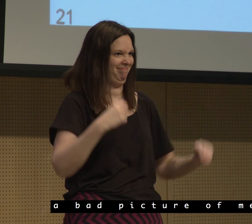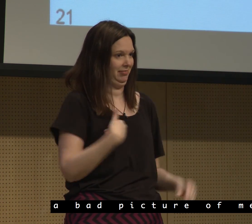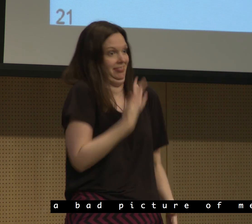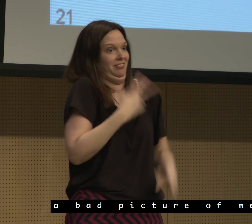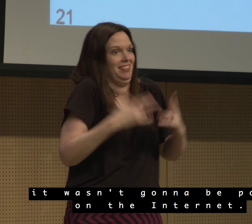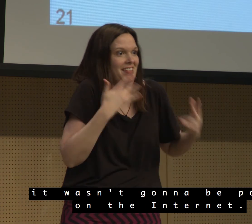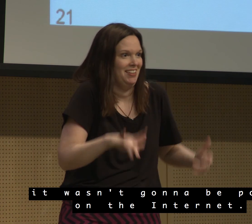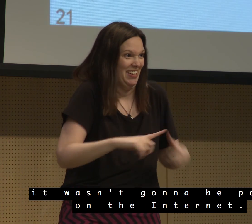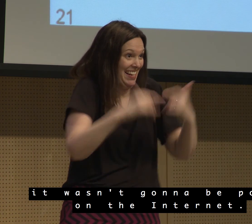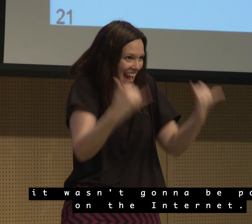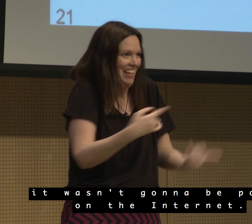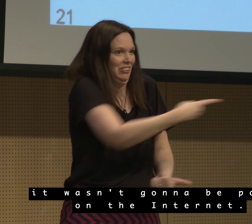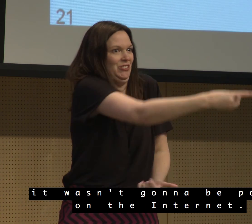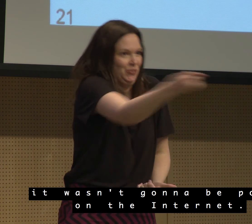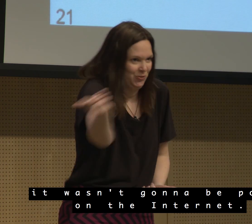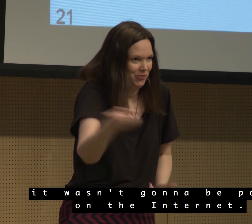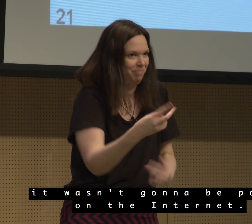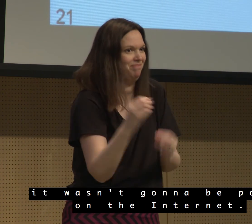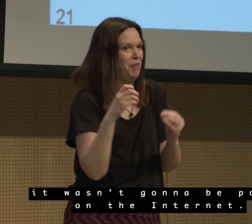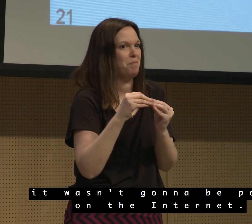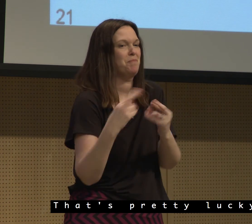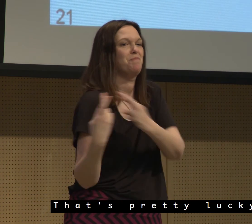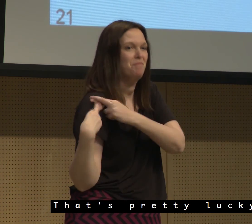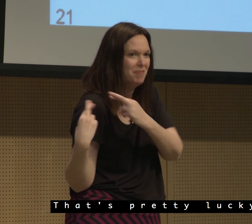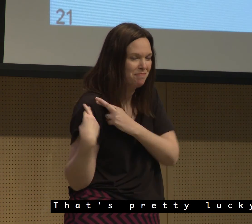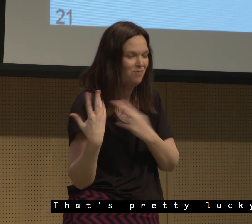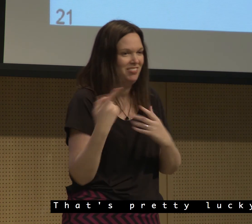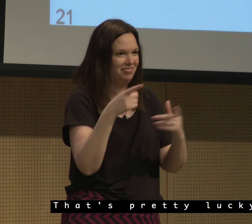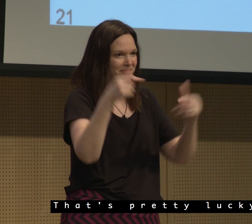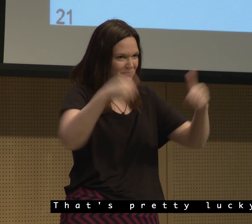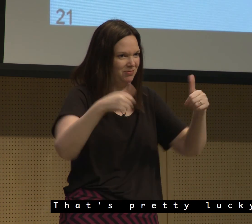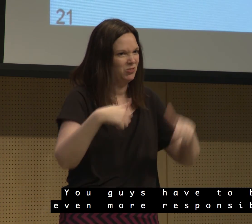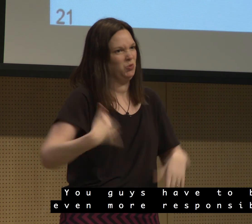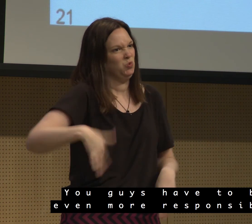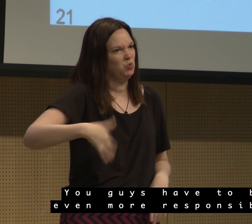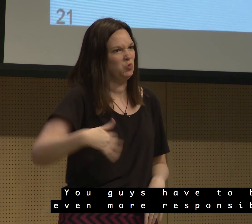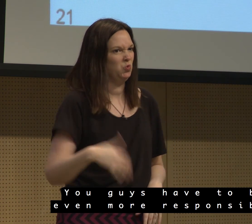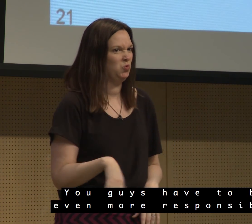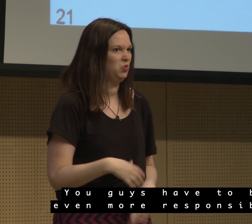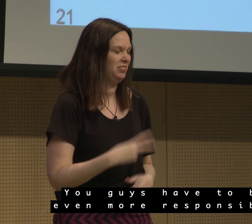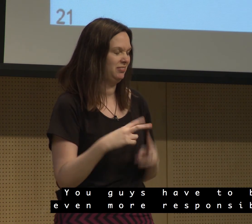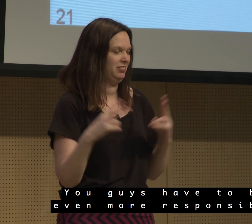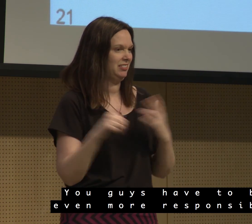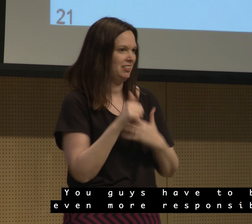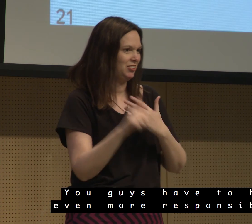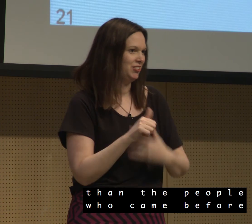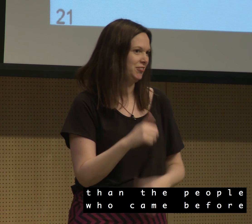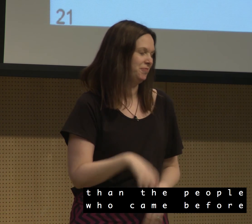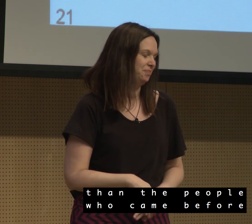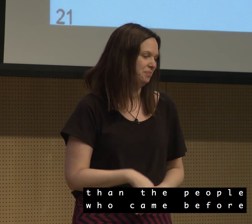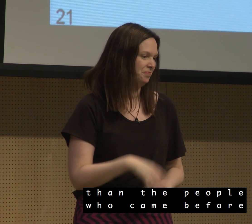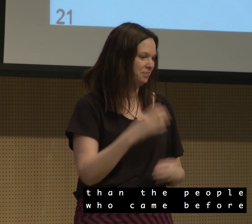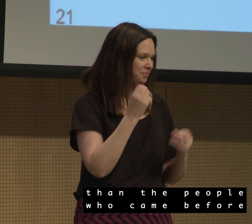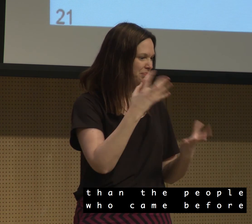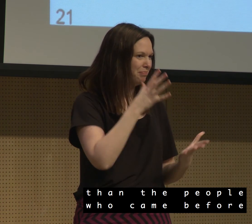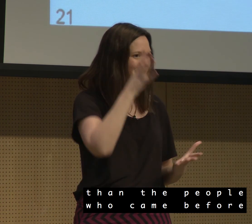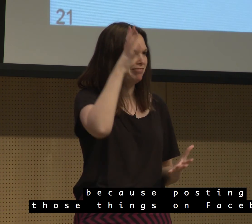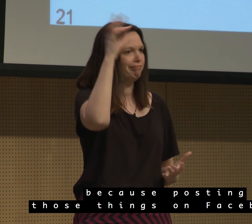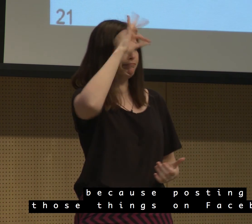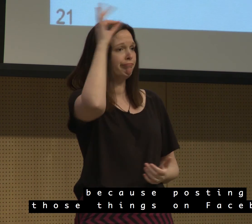picture of me, it wasn't going to be posted on the internet. It's pretty lucky. You guys have to be even more responsible than the people who came before, because